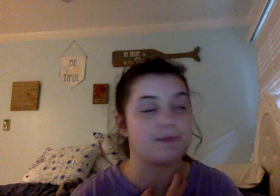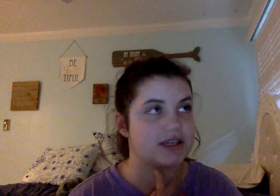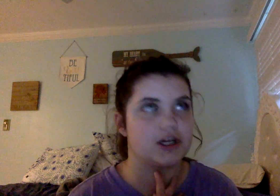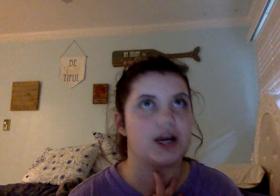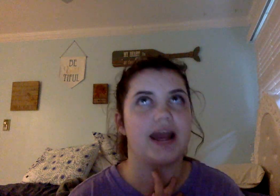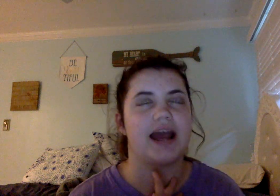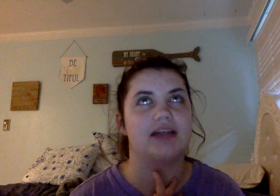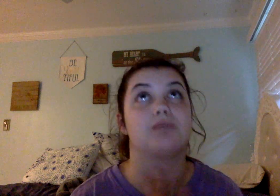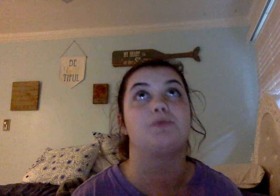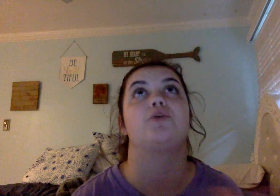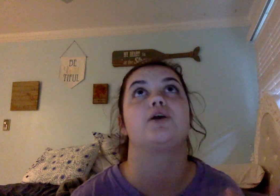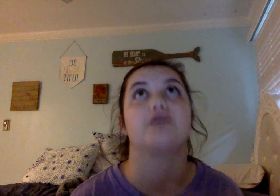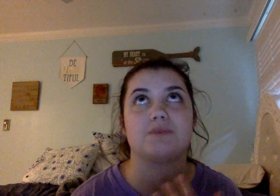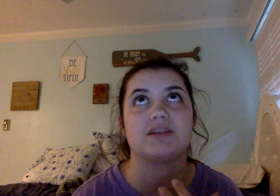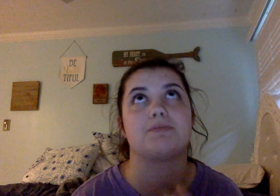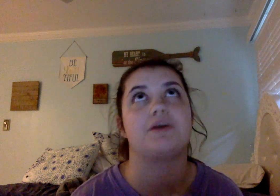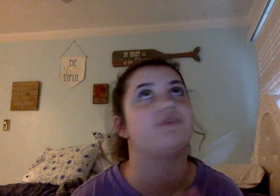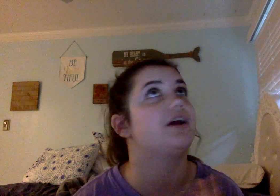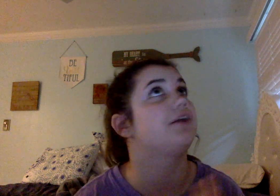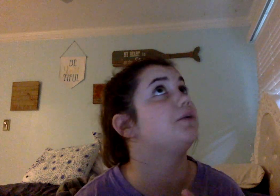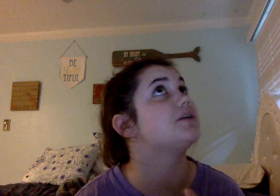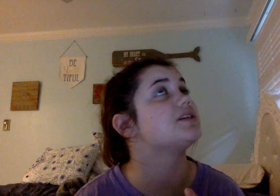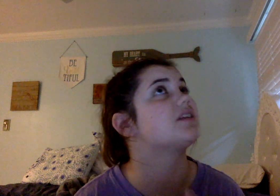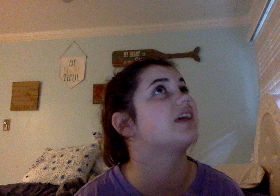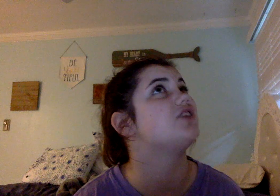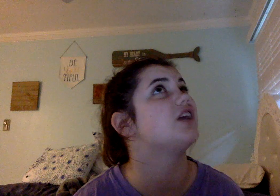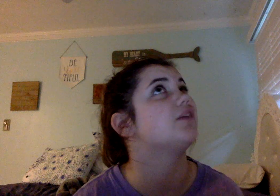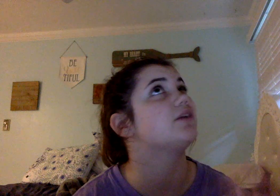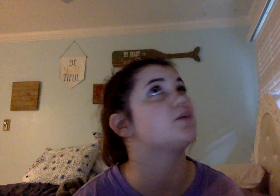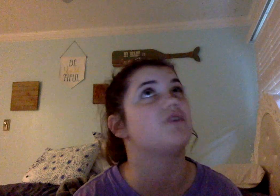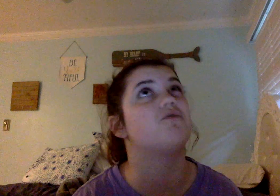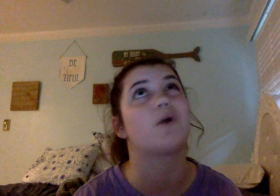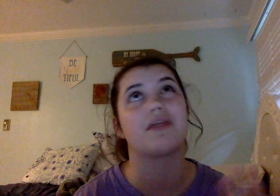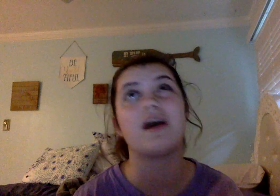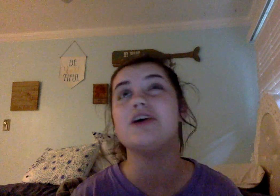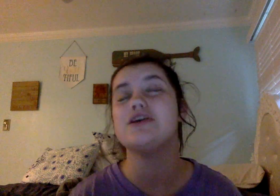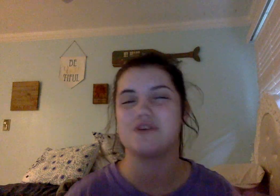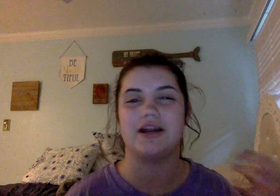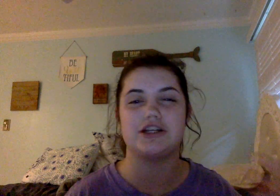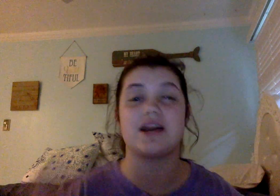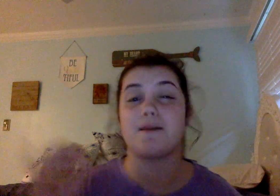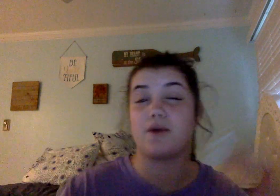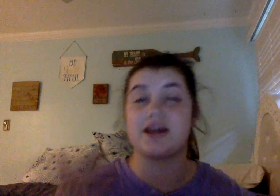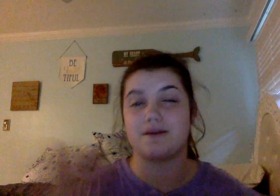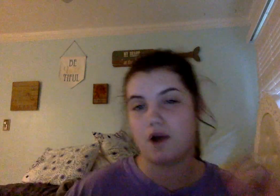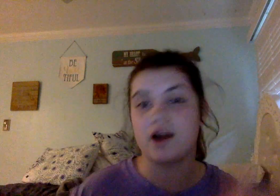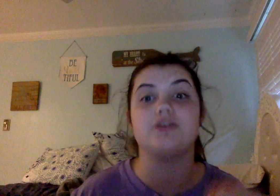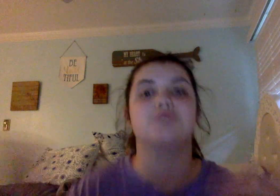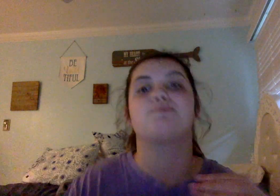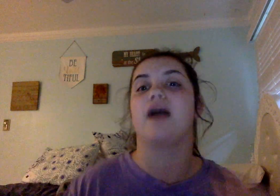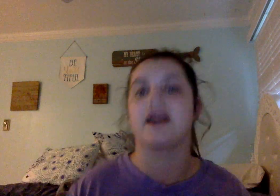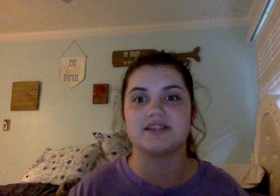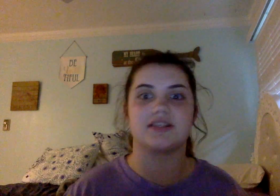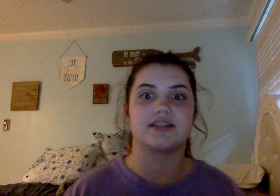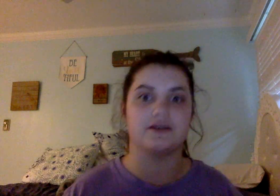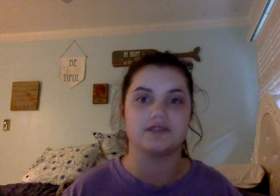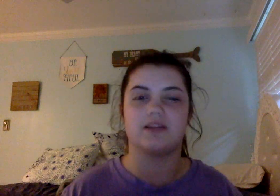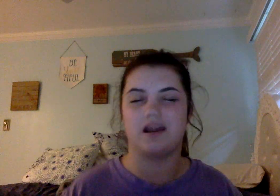semester. I asked before Christmas, and my final wasn't until like January 24th. So then I just had to break it apart and just practice the skills. Because a lot of